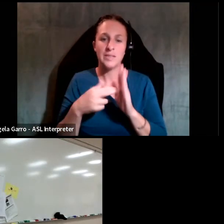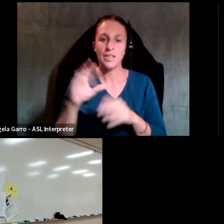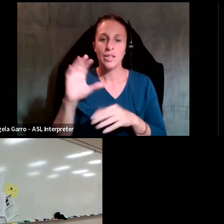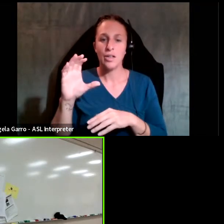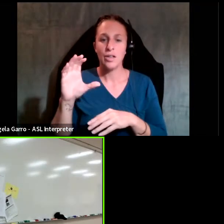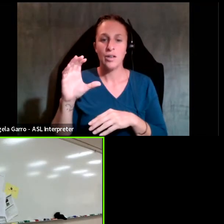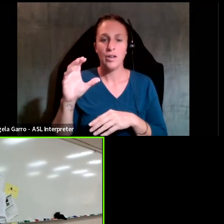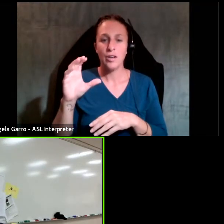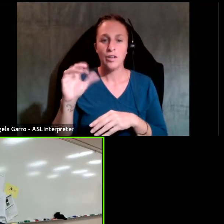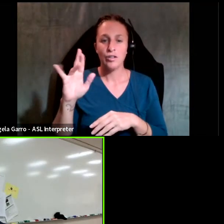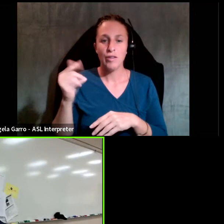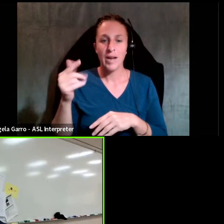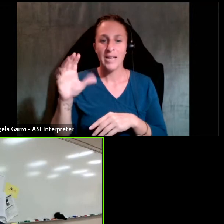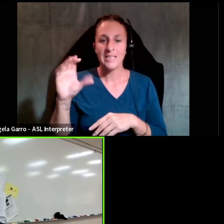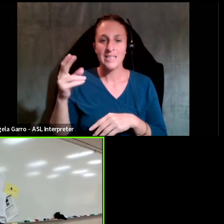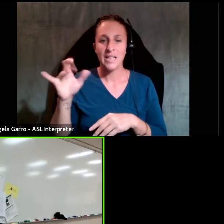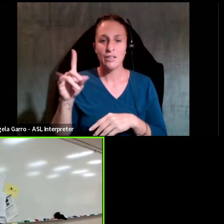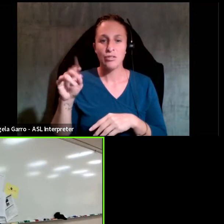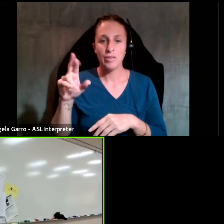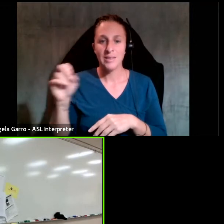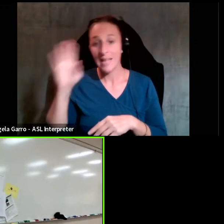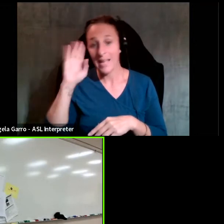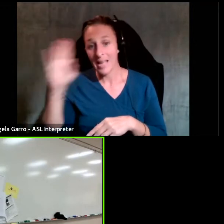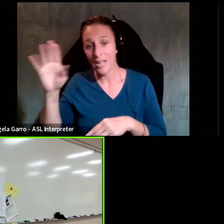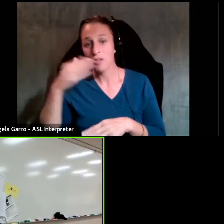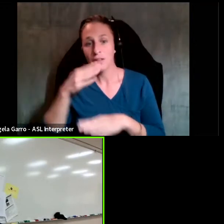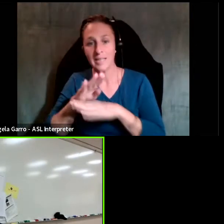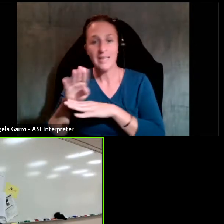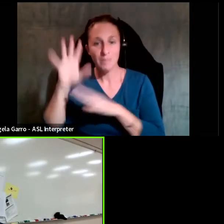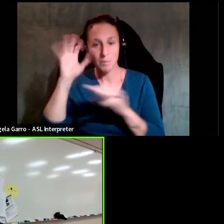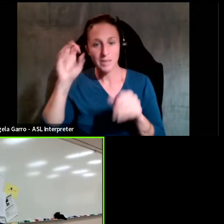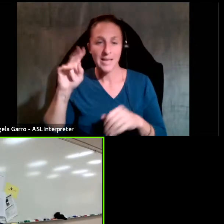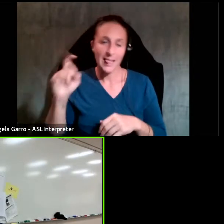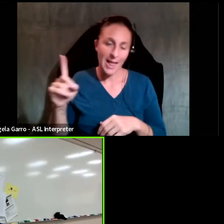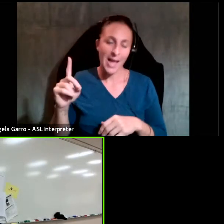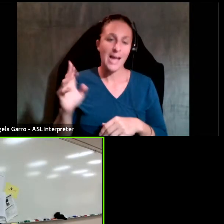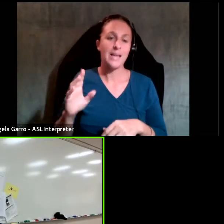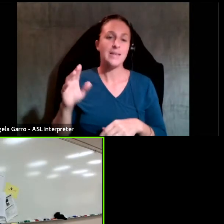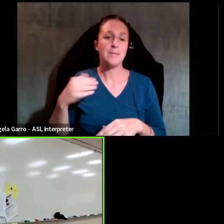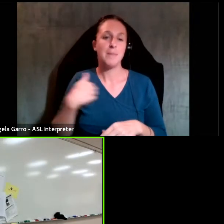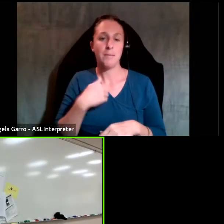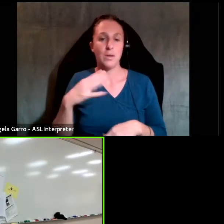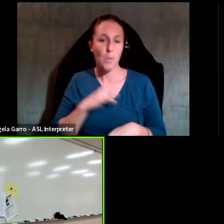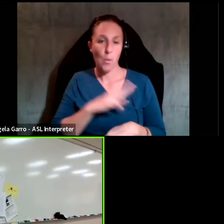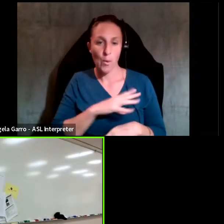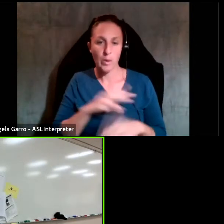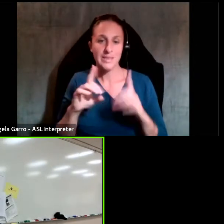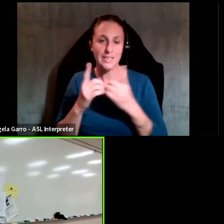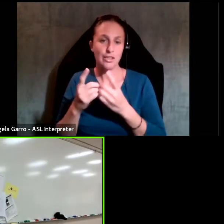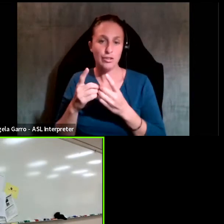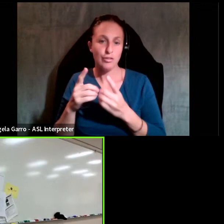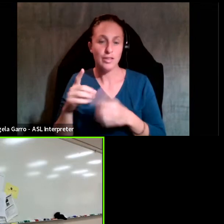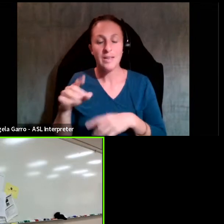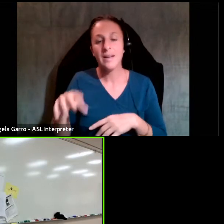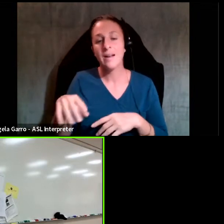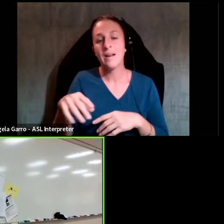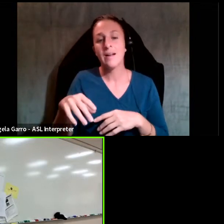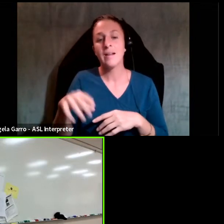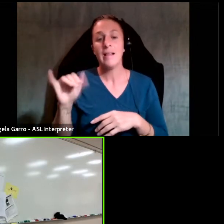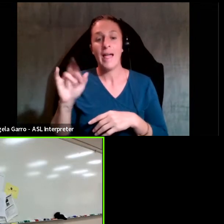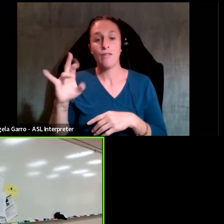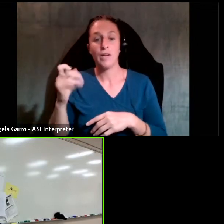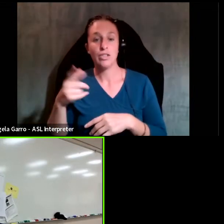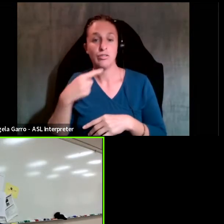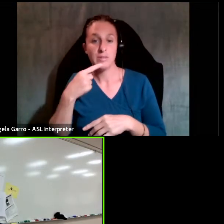Craig. Hey, good evening, President Land, members of the board, district cabinet. As Rachel mentioned last time, we